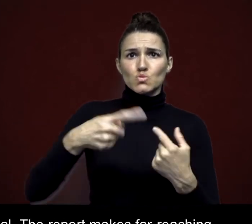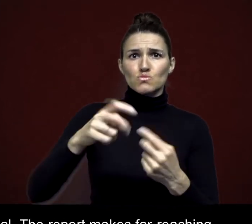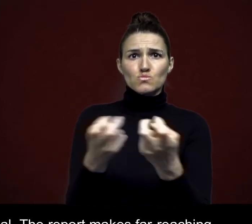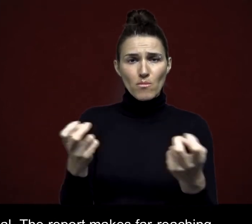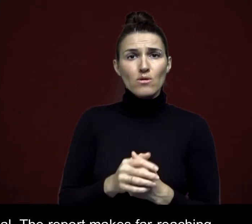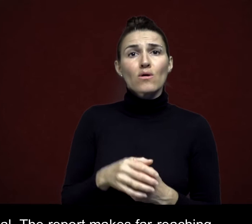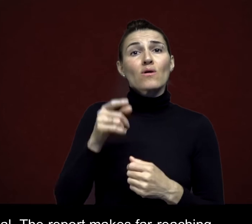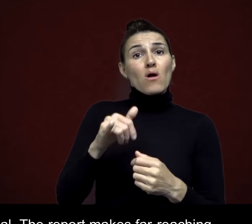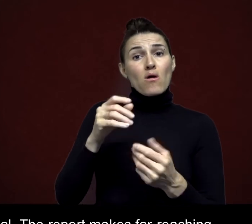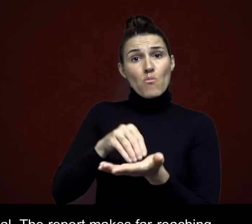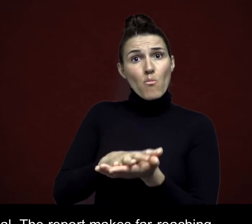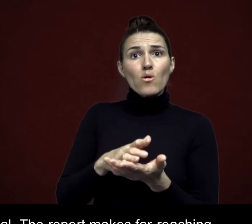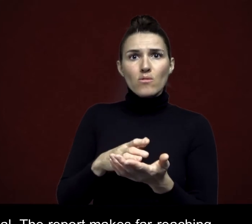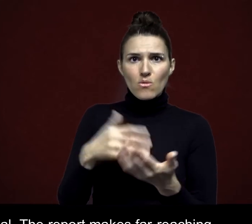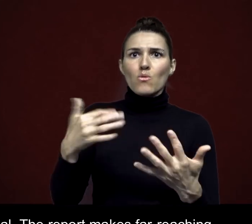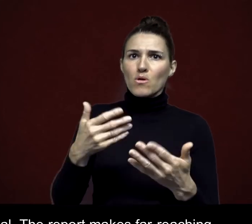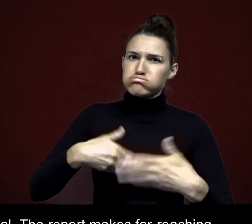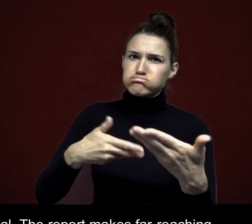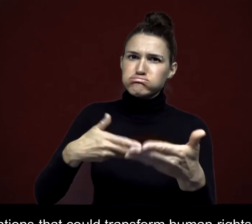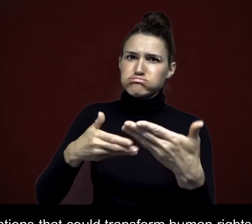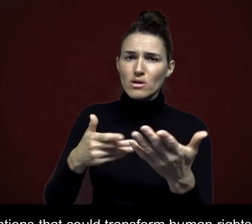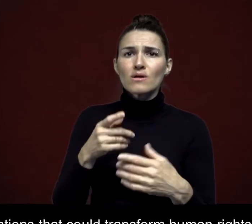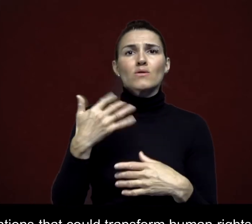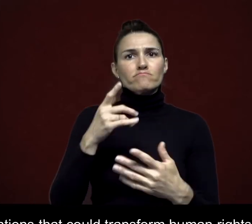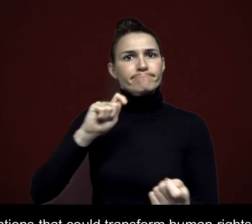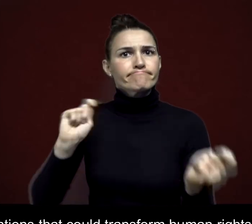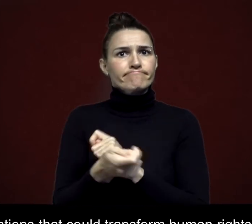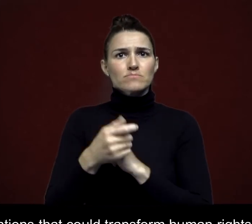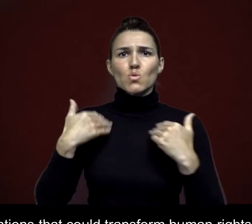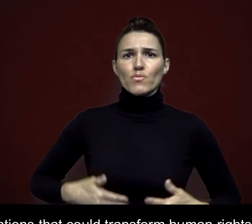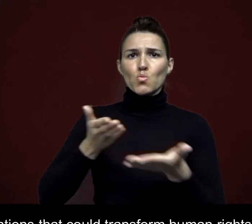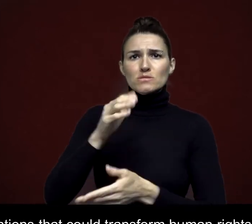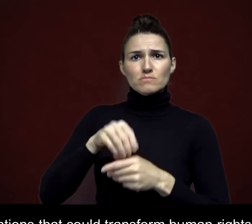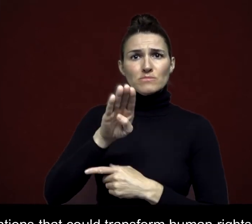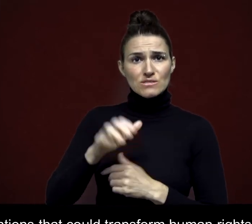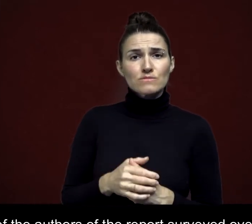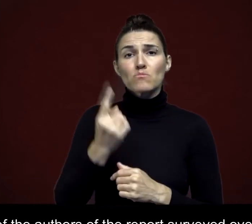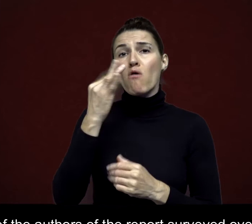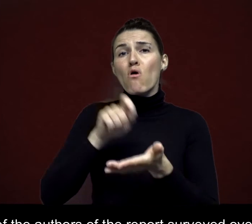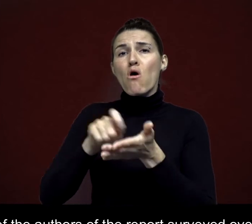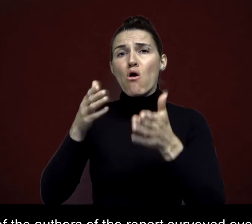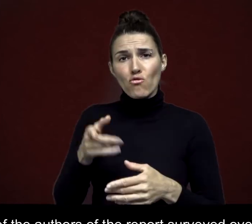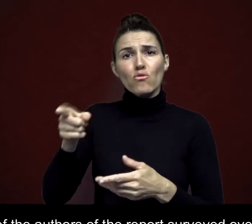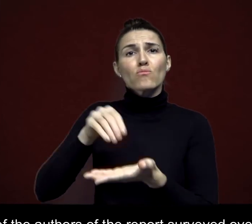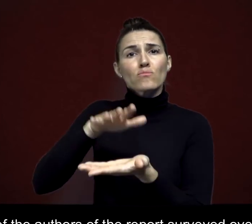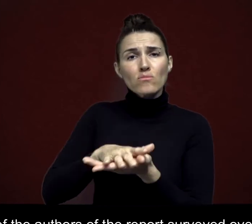tribunal. The report makes far-reaching recommendations that could transform human rights in BC. One